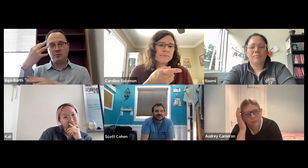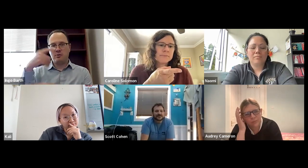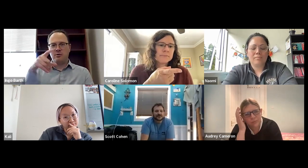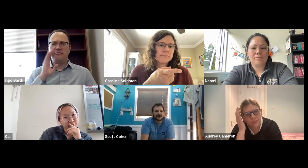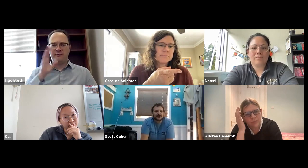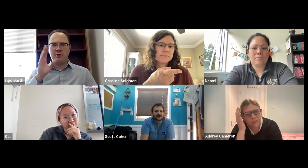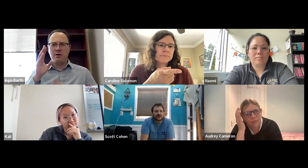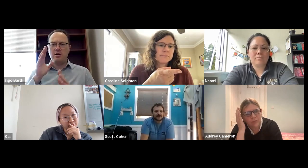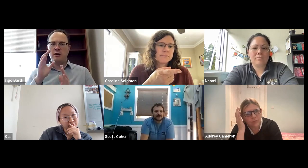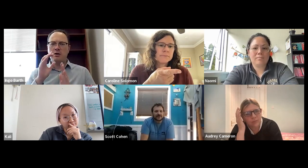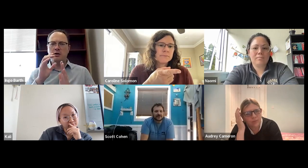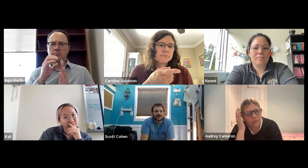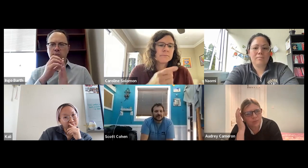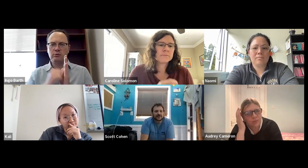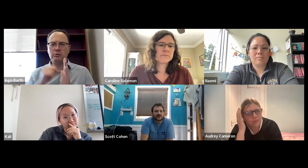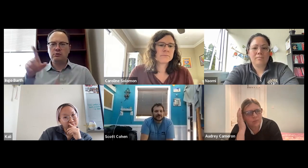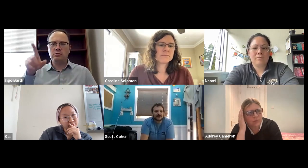I do have one thing.